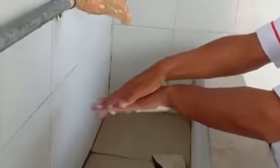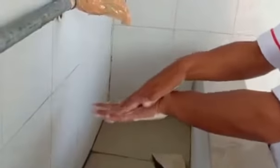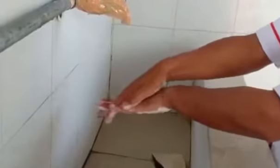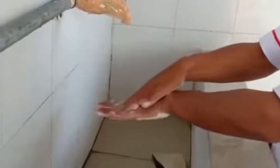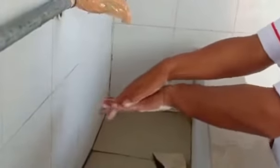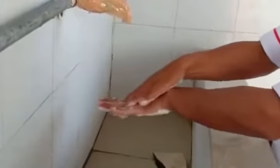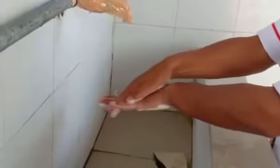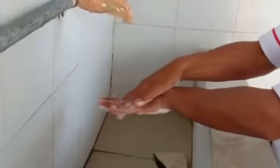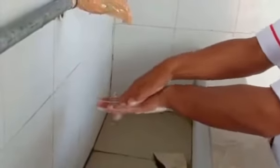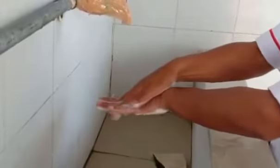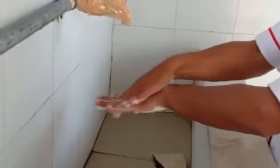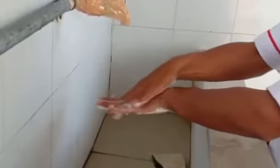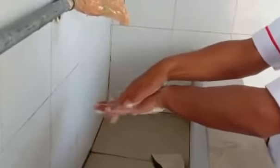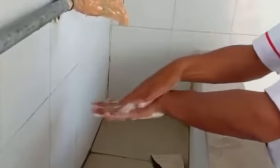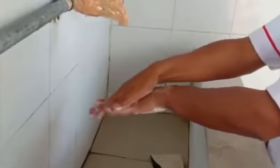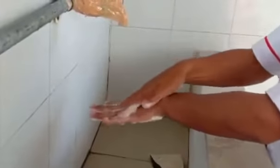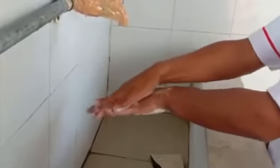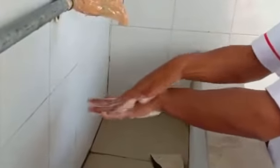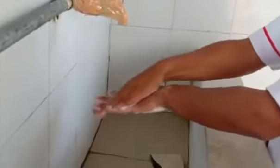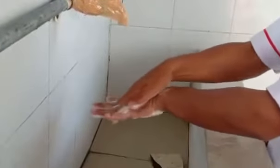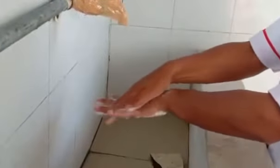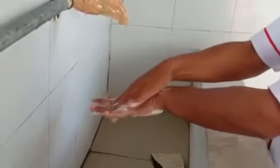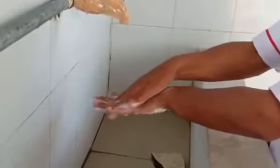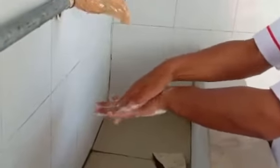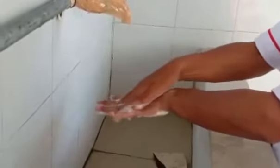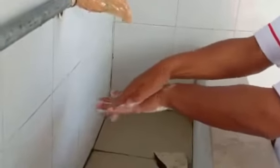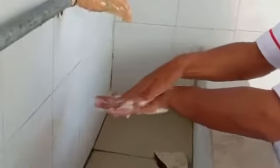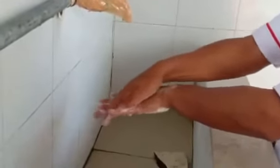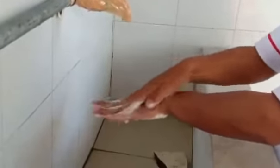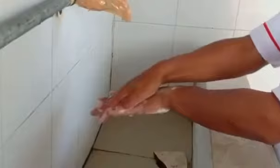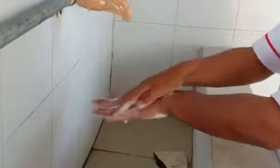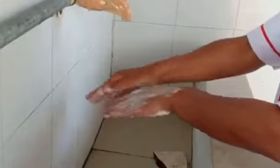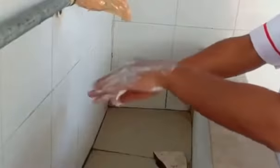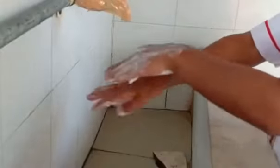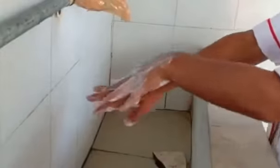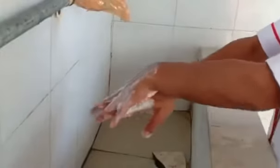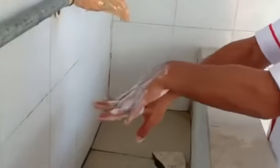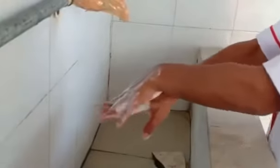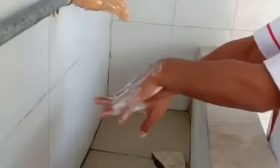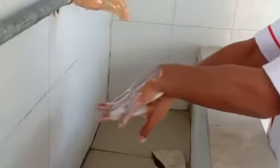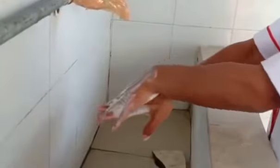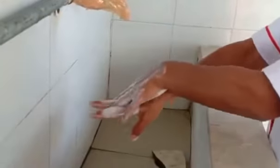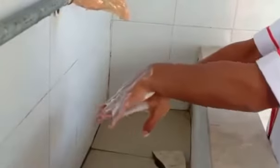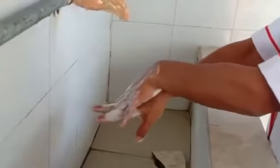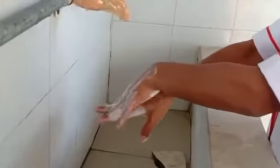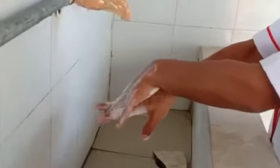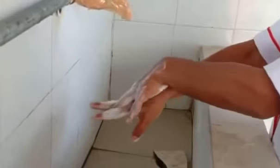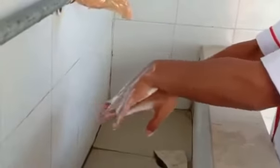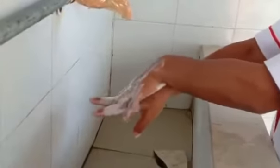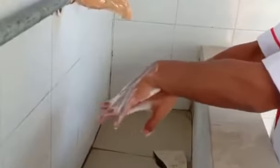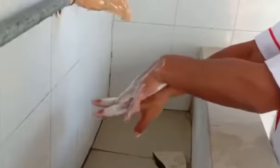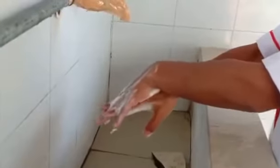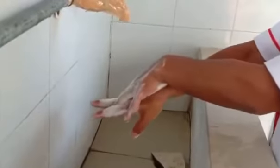Right palm over left dorsum with interlaced fingers and vice versa.